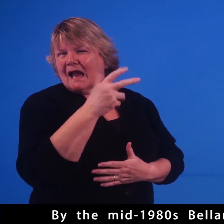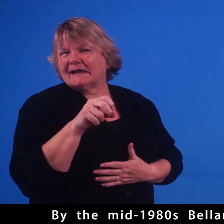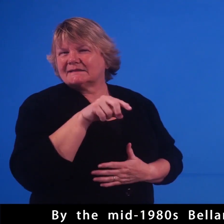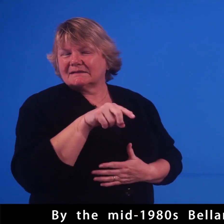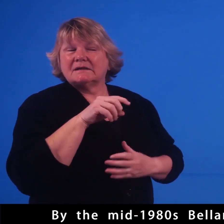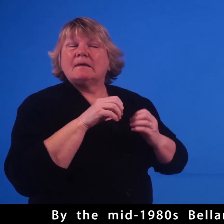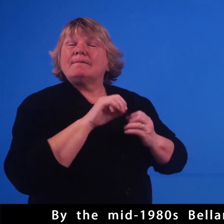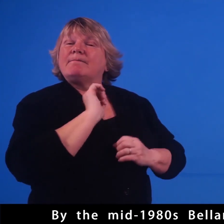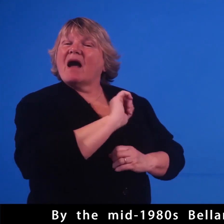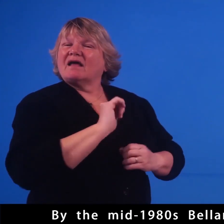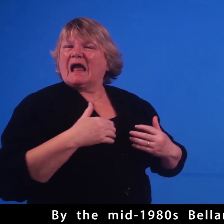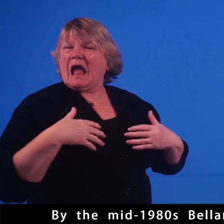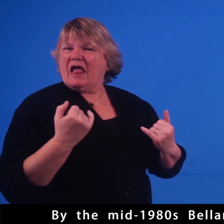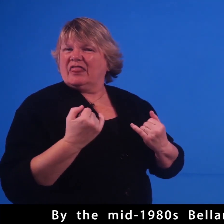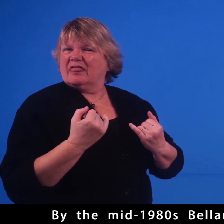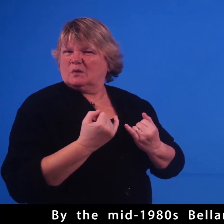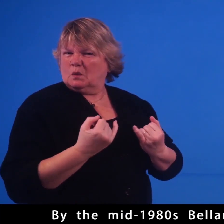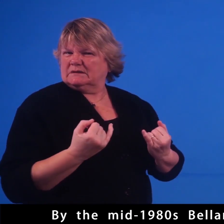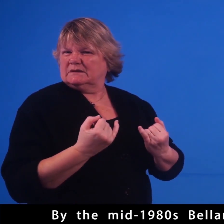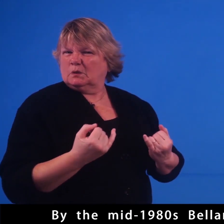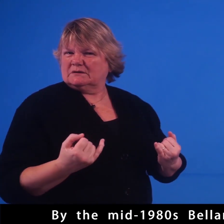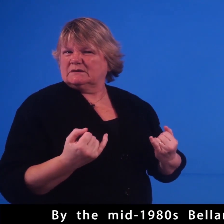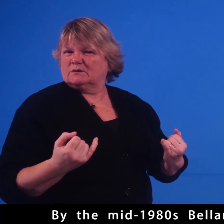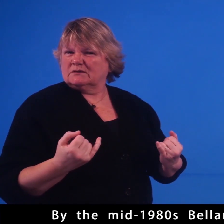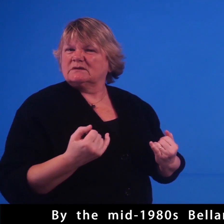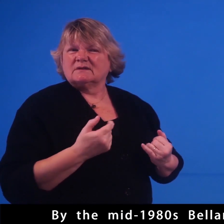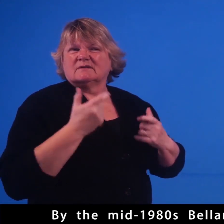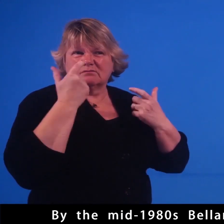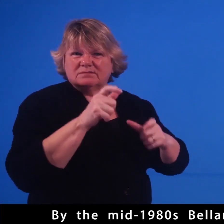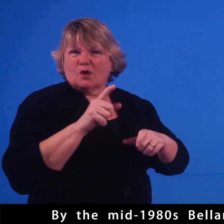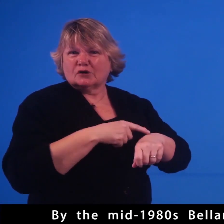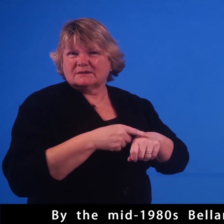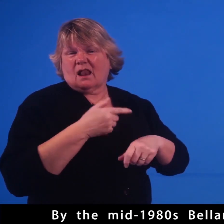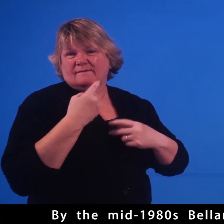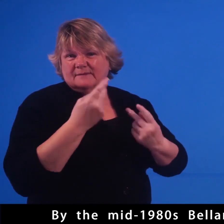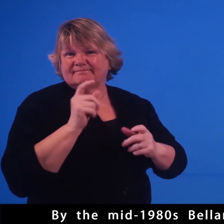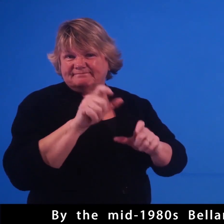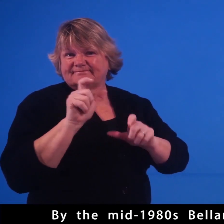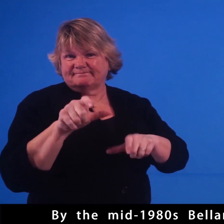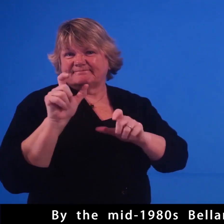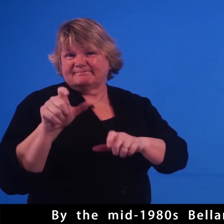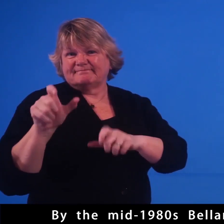By the mid-1980s, Bellany's health began to fail, and he spent